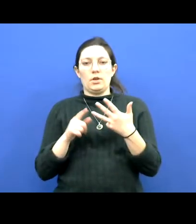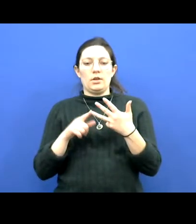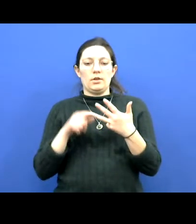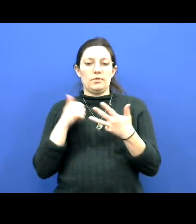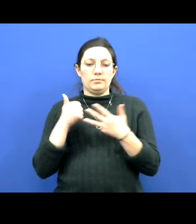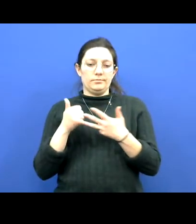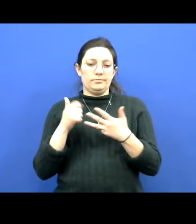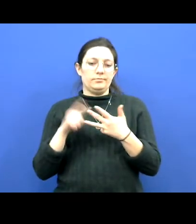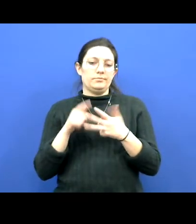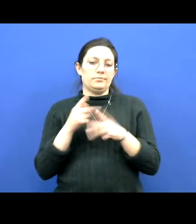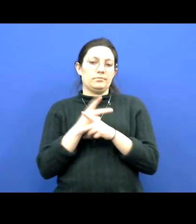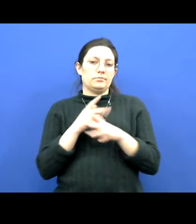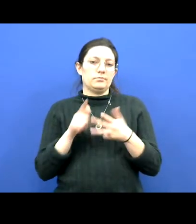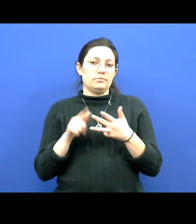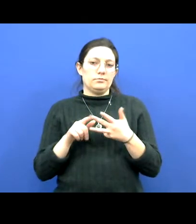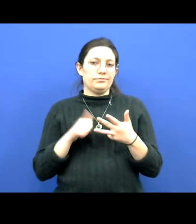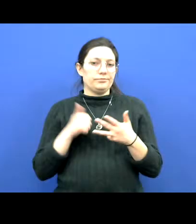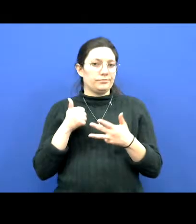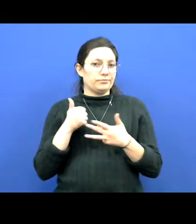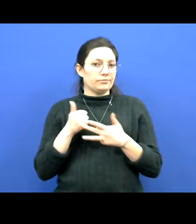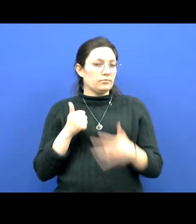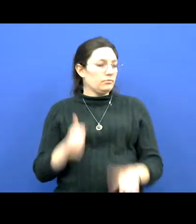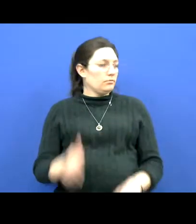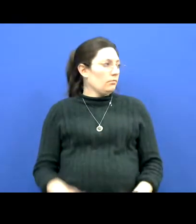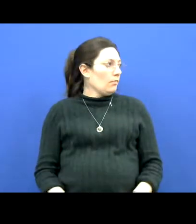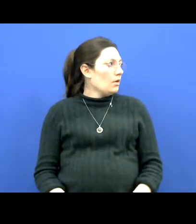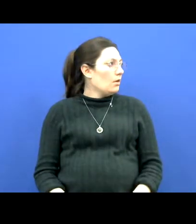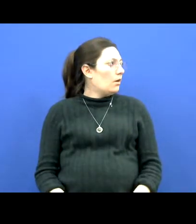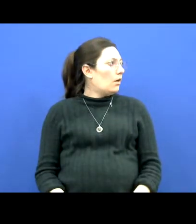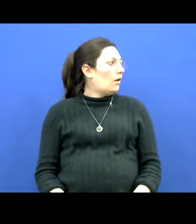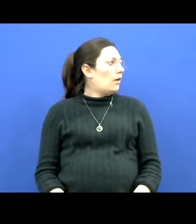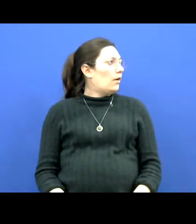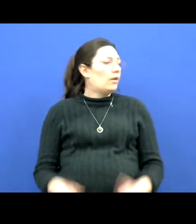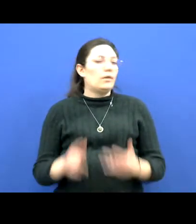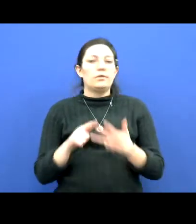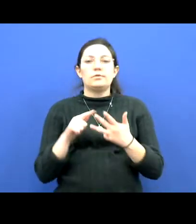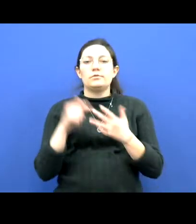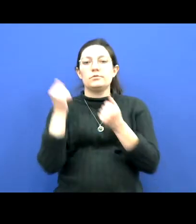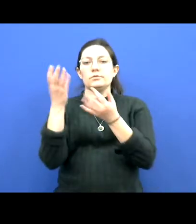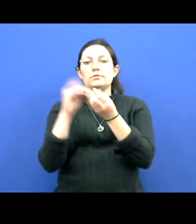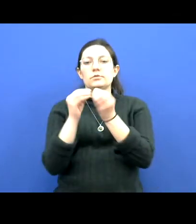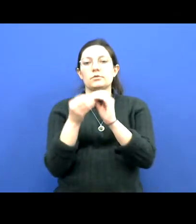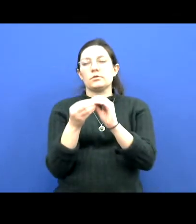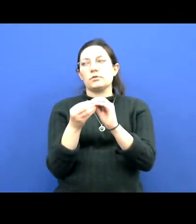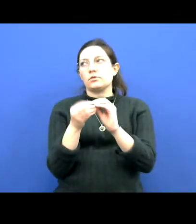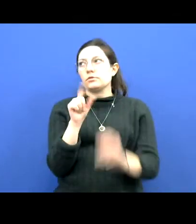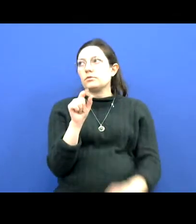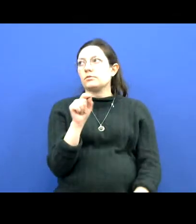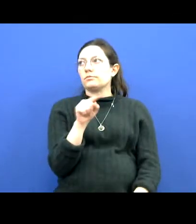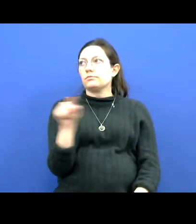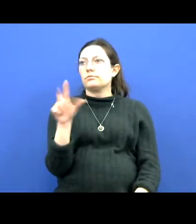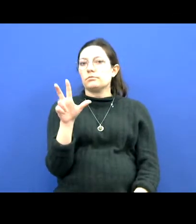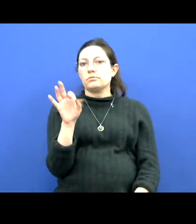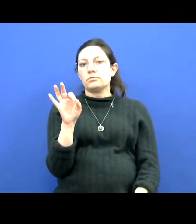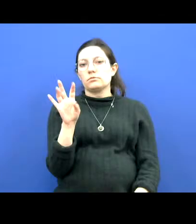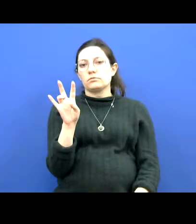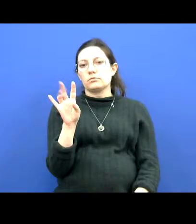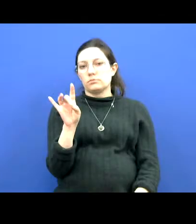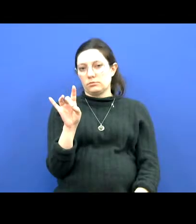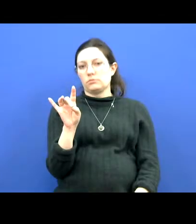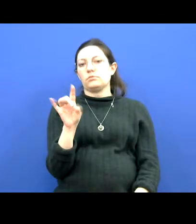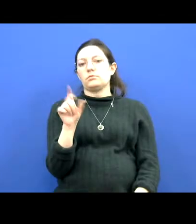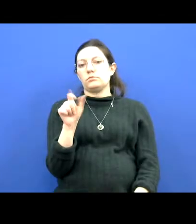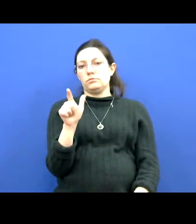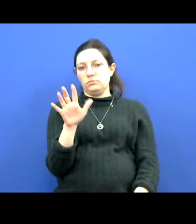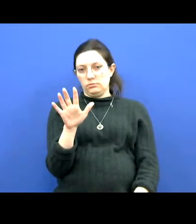Aye. Supervisor Schultz. Aye. Fellow board members, I have resolution 20-398,